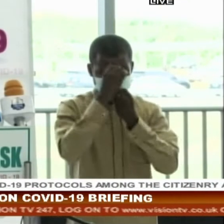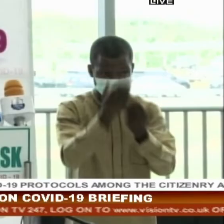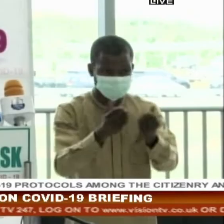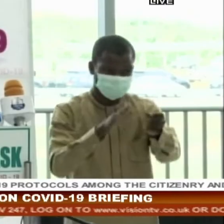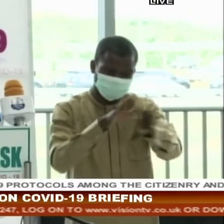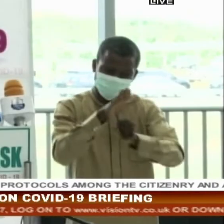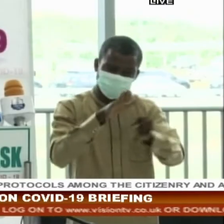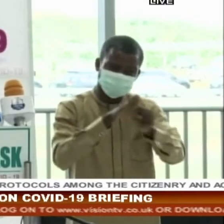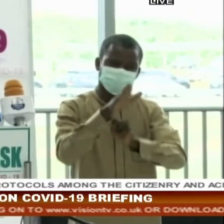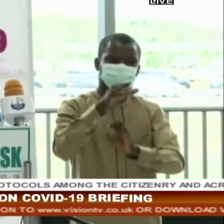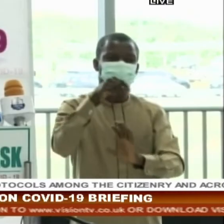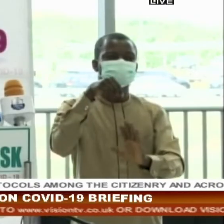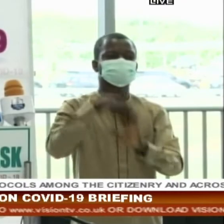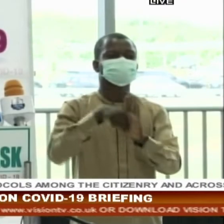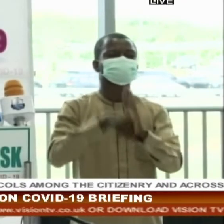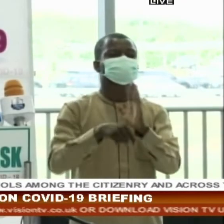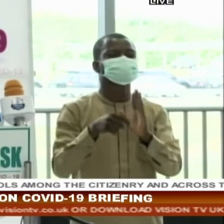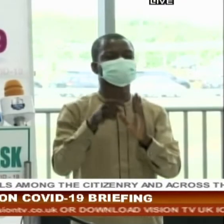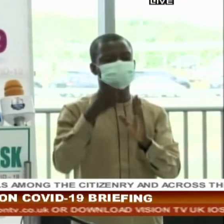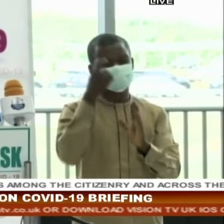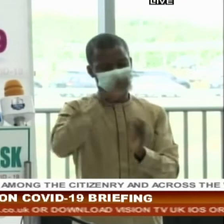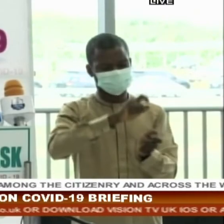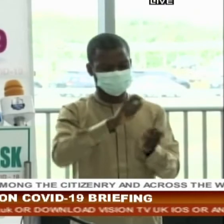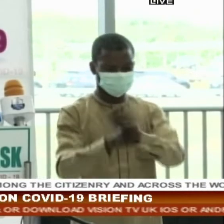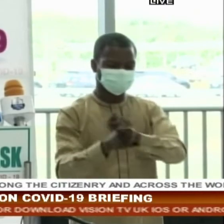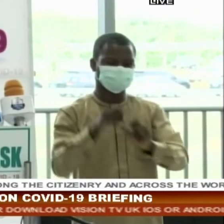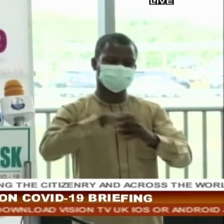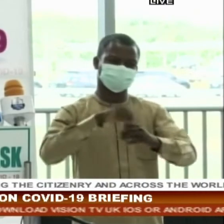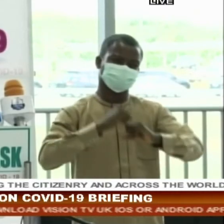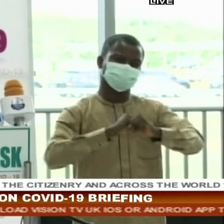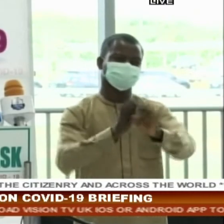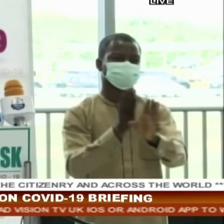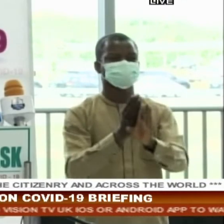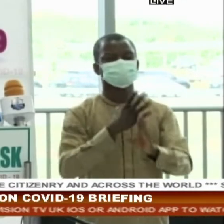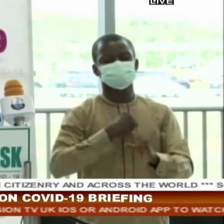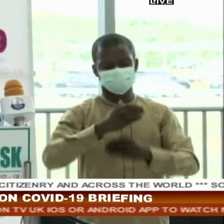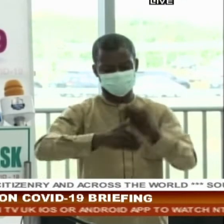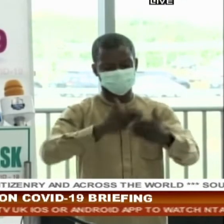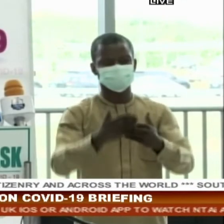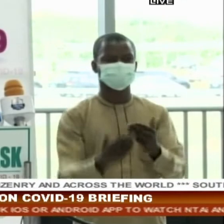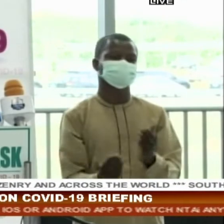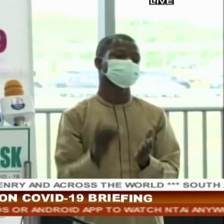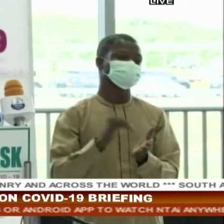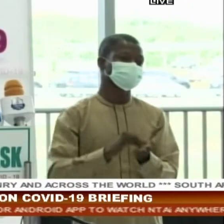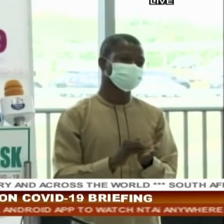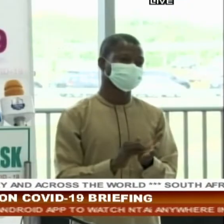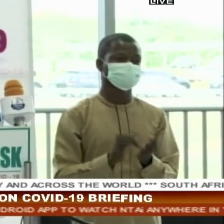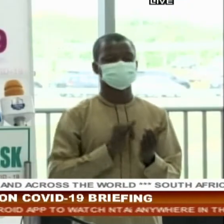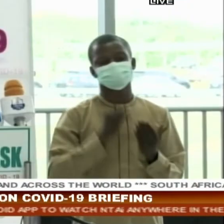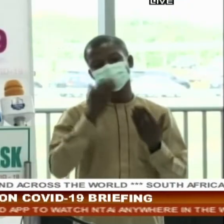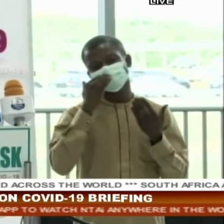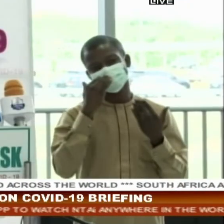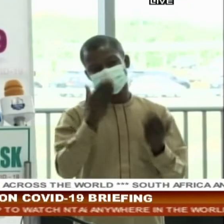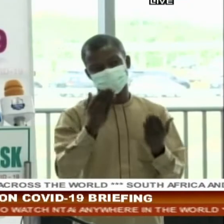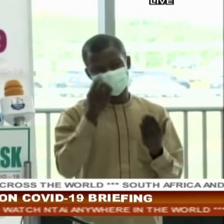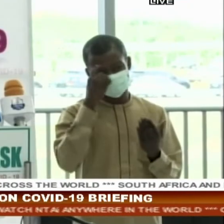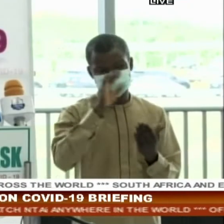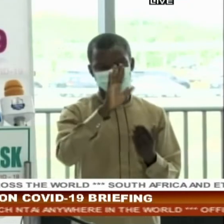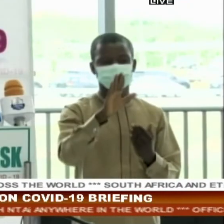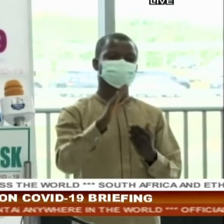of the changes to the guidelines and the protocols. Once more, I thank you for your kind